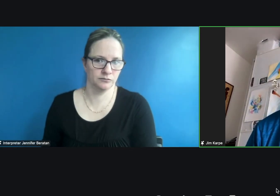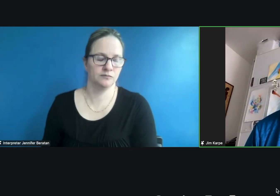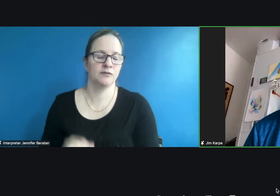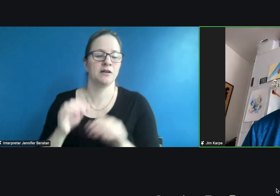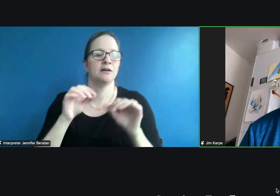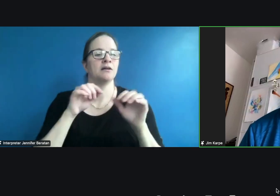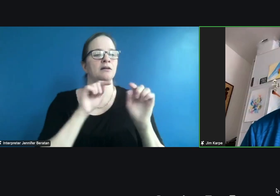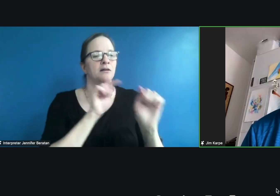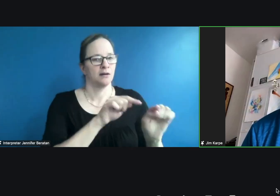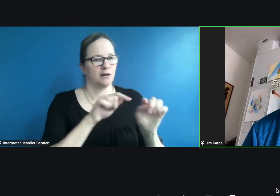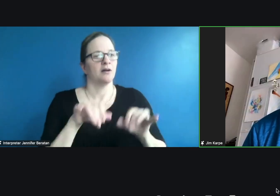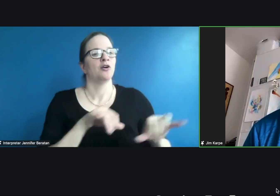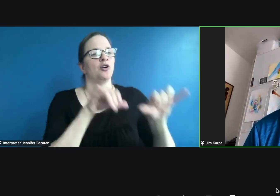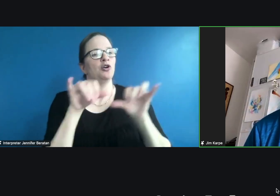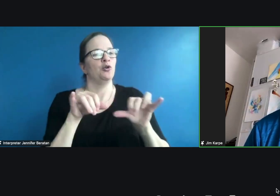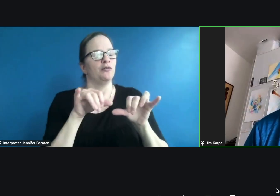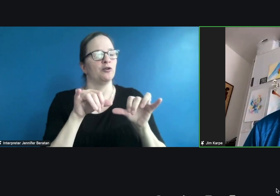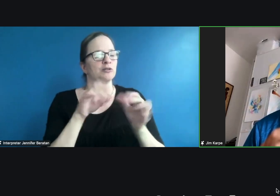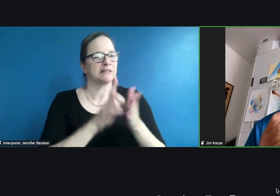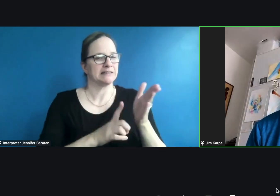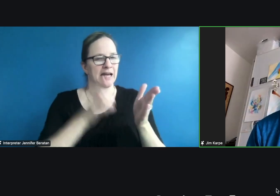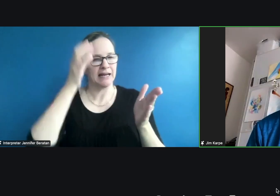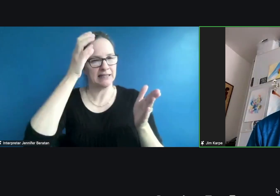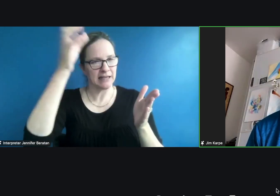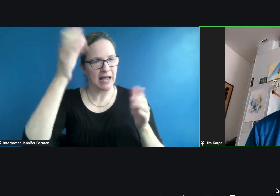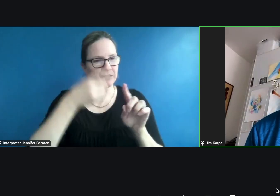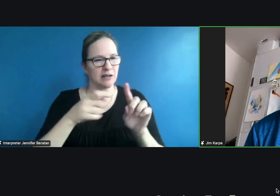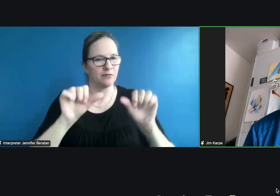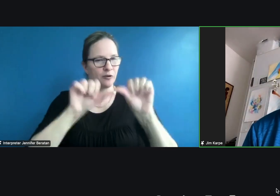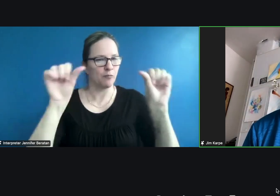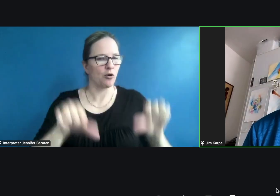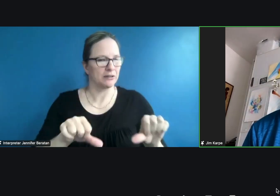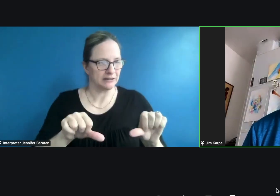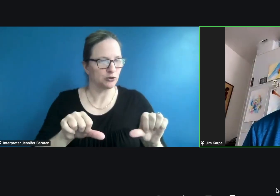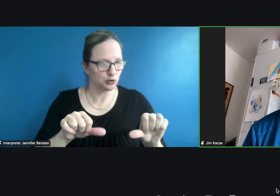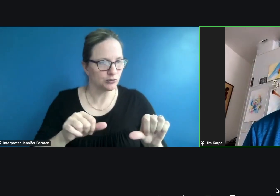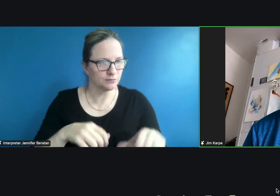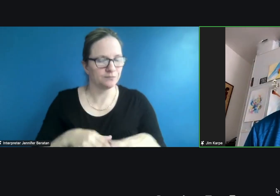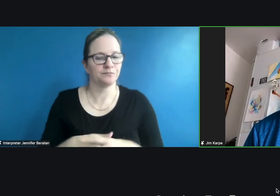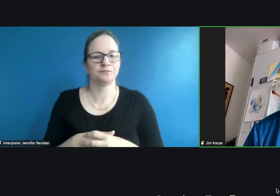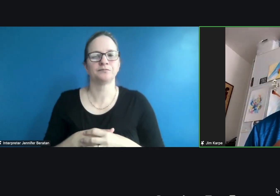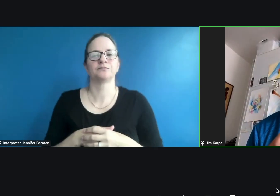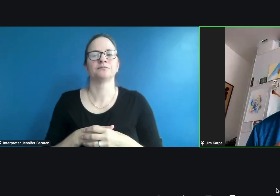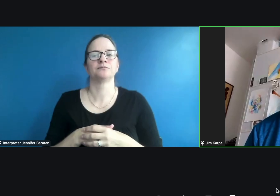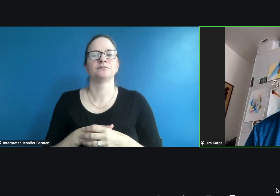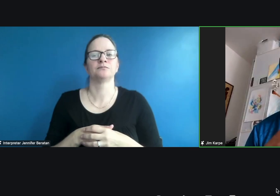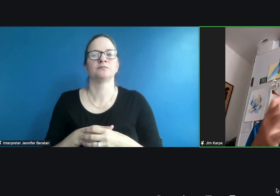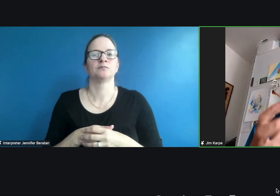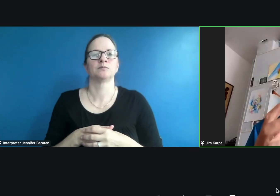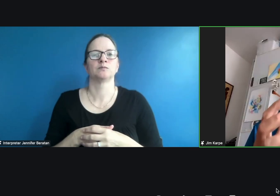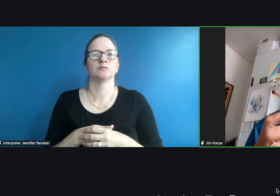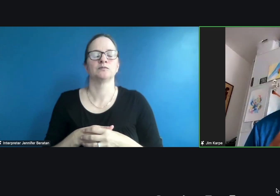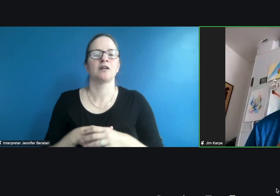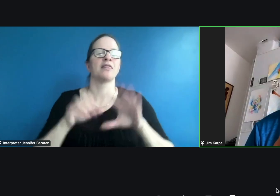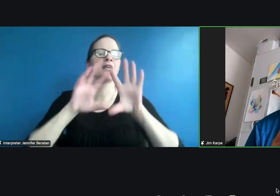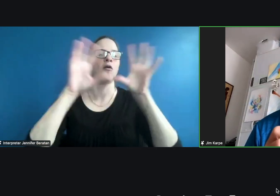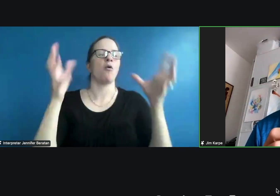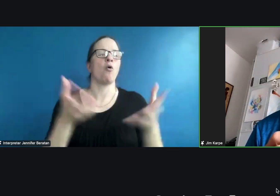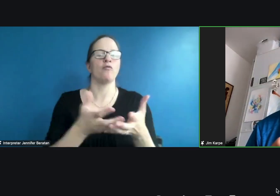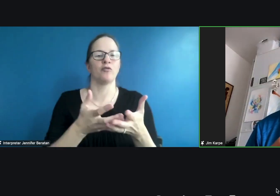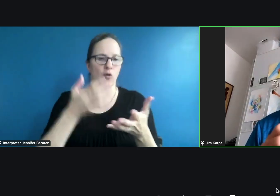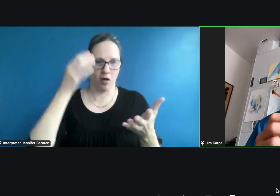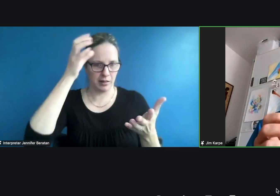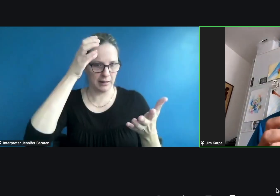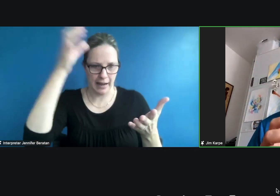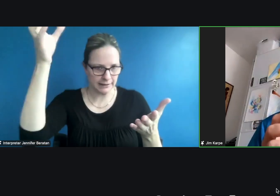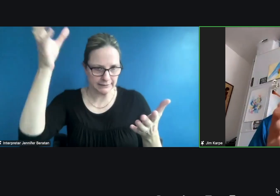universal design is a concept out of architecture where the overall principle